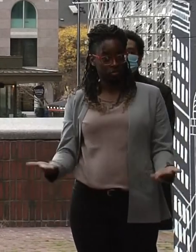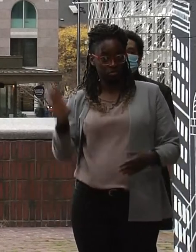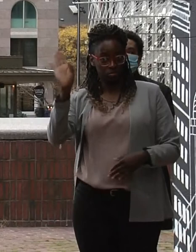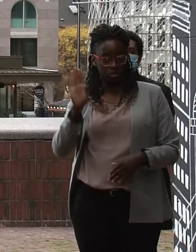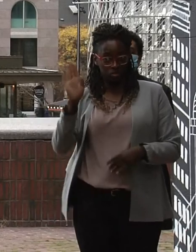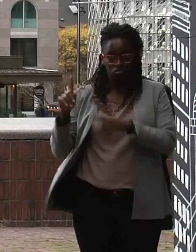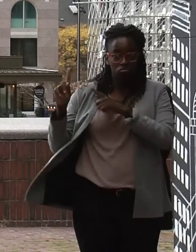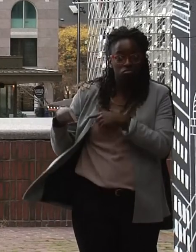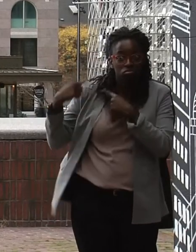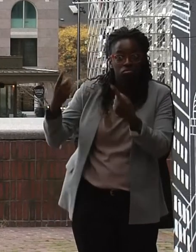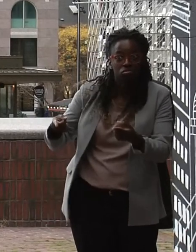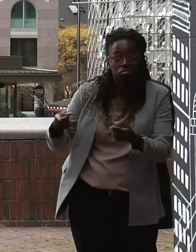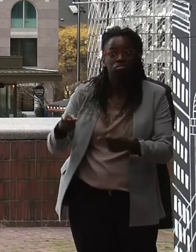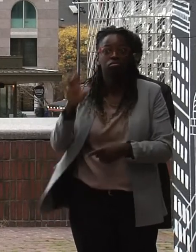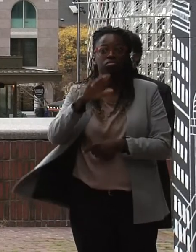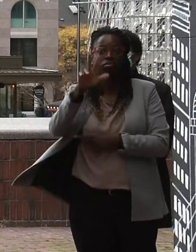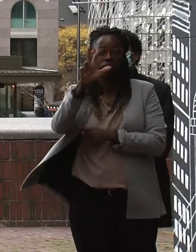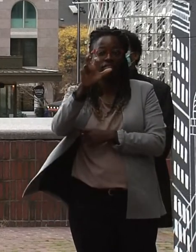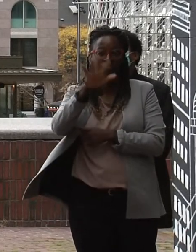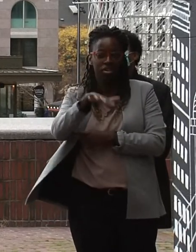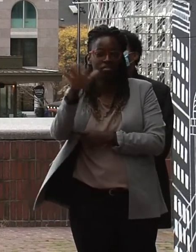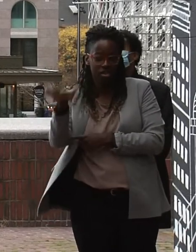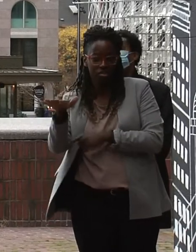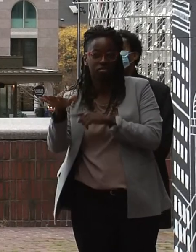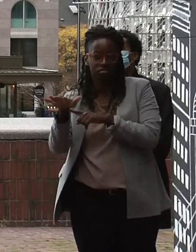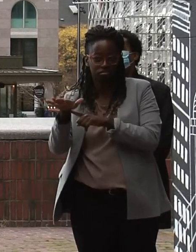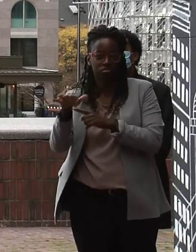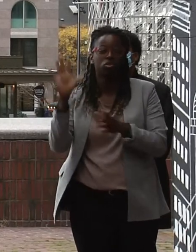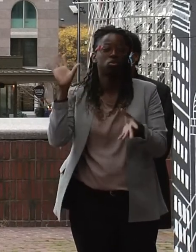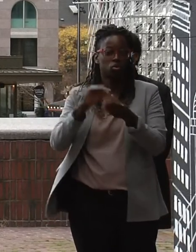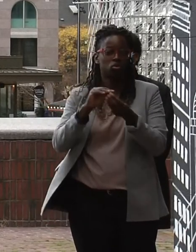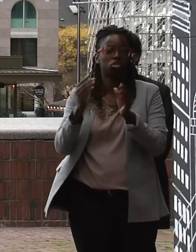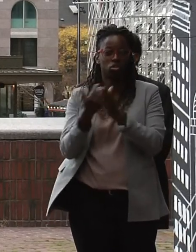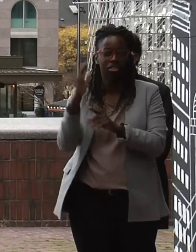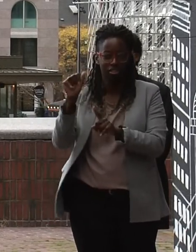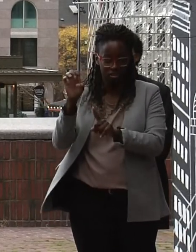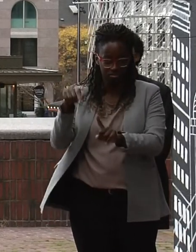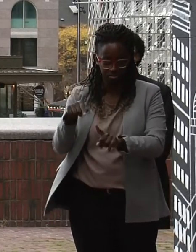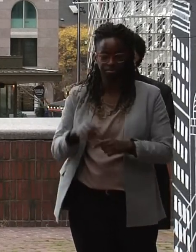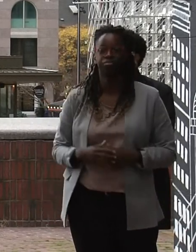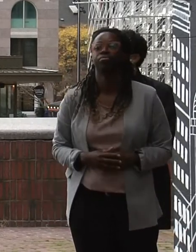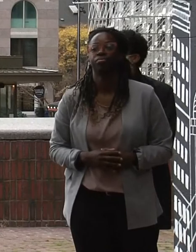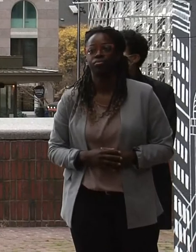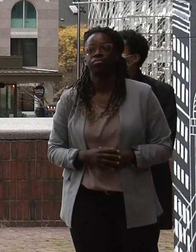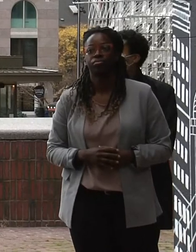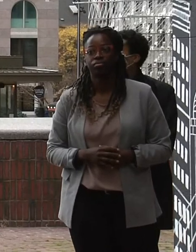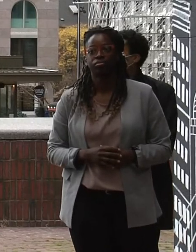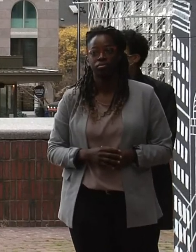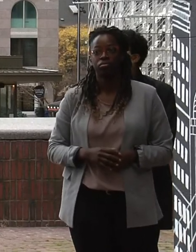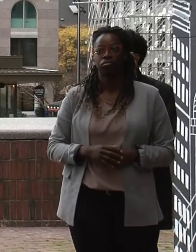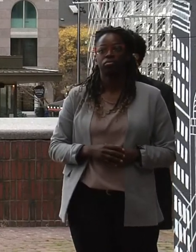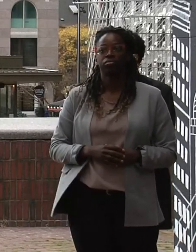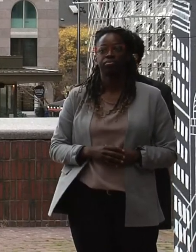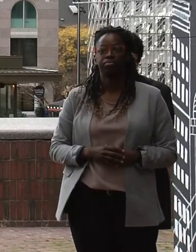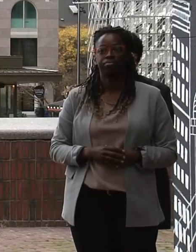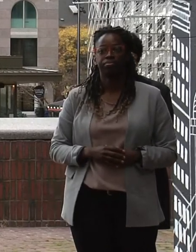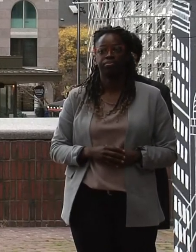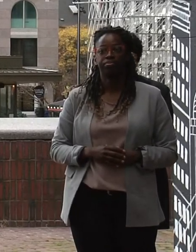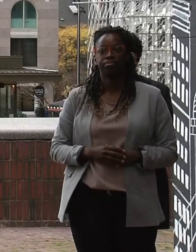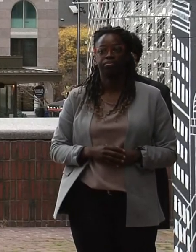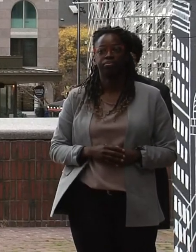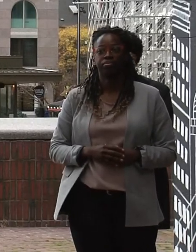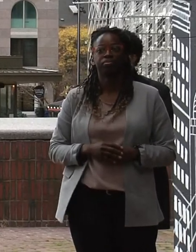confirmed cases. That's a total of 23,196. There's no new deaths, bringing our total to 884